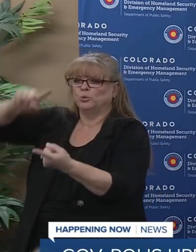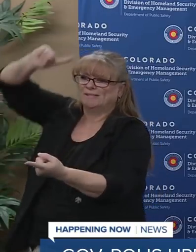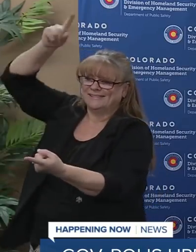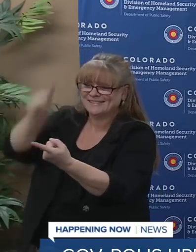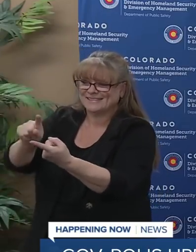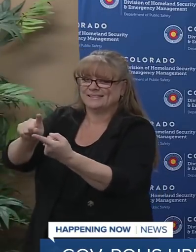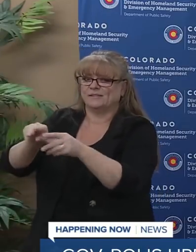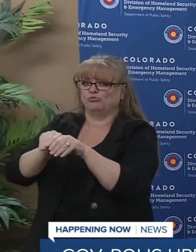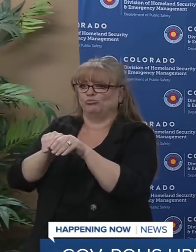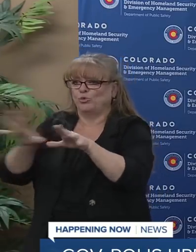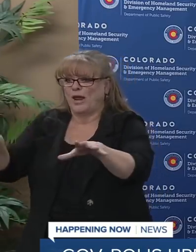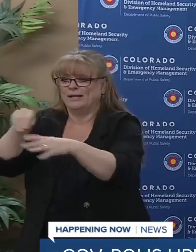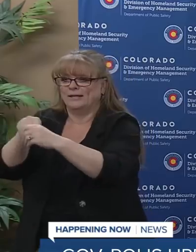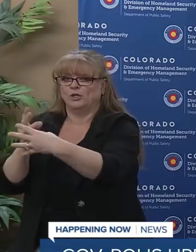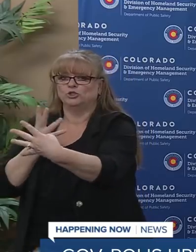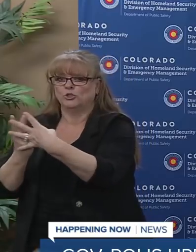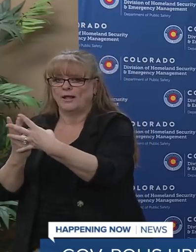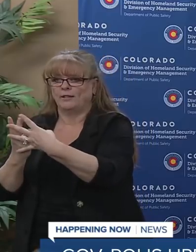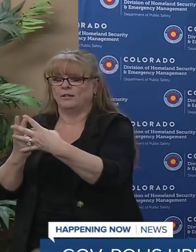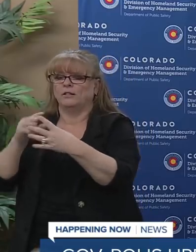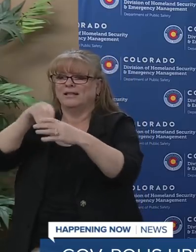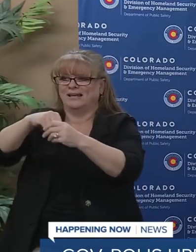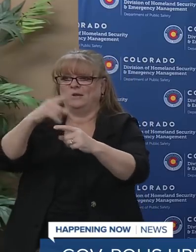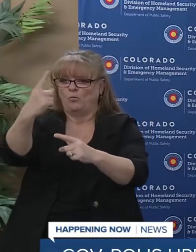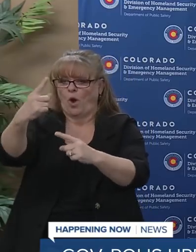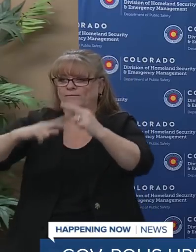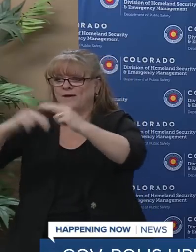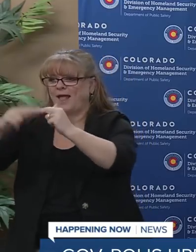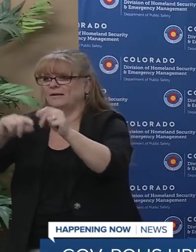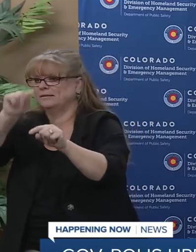24/7 facilities. Telephone question?